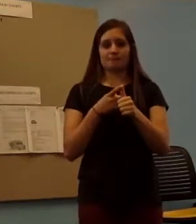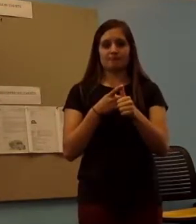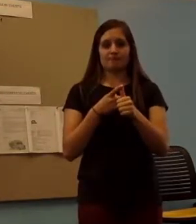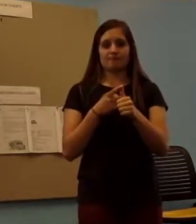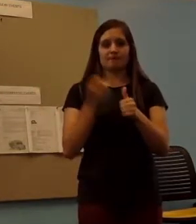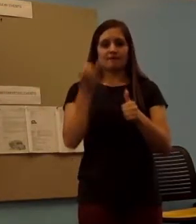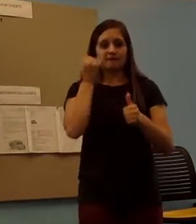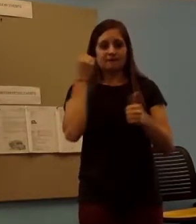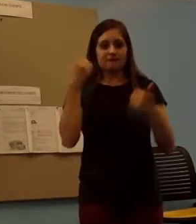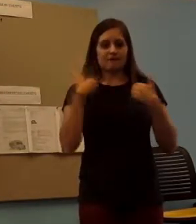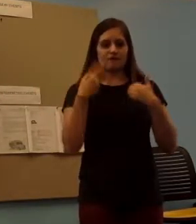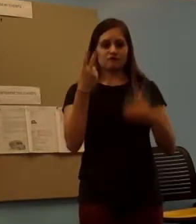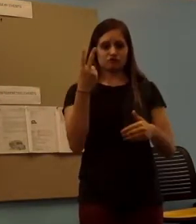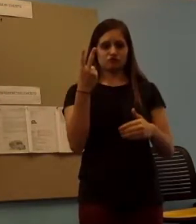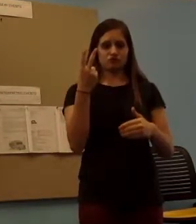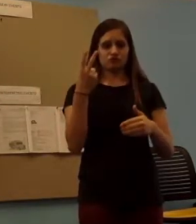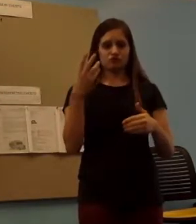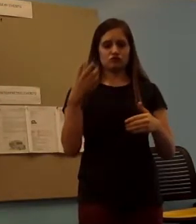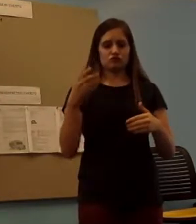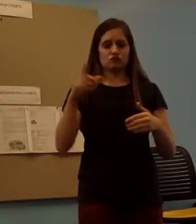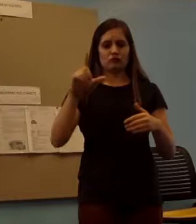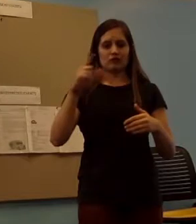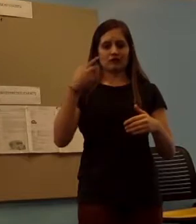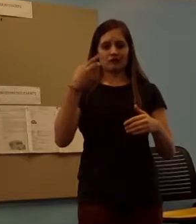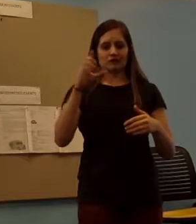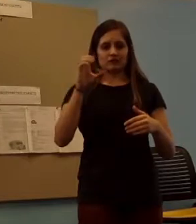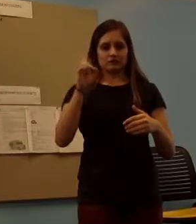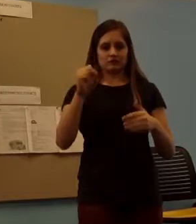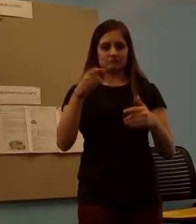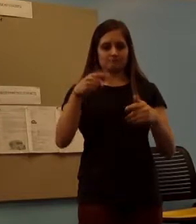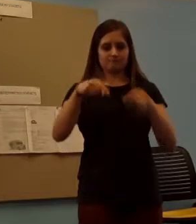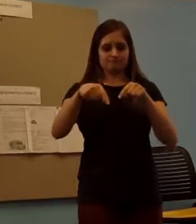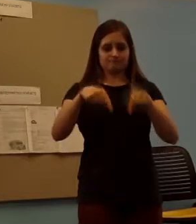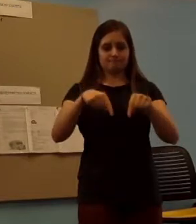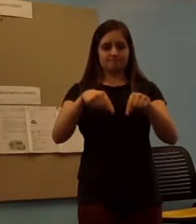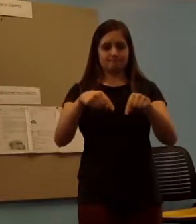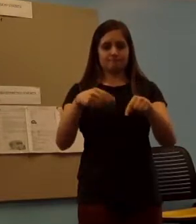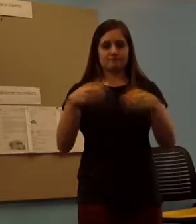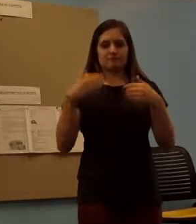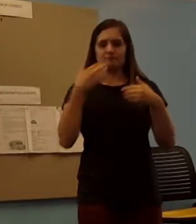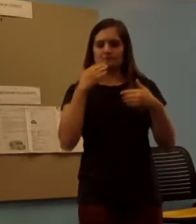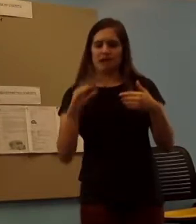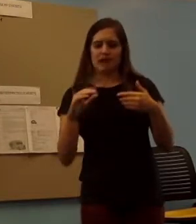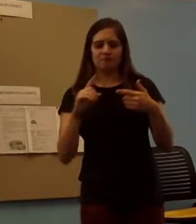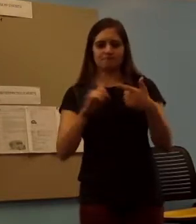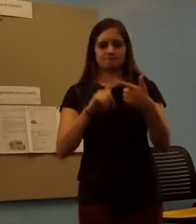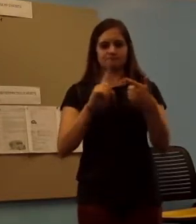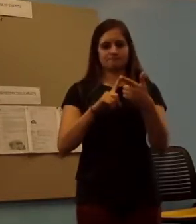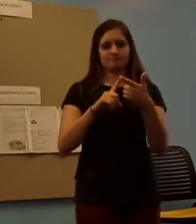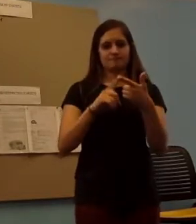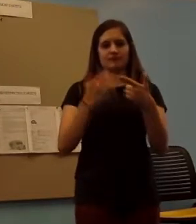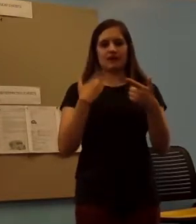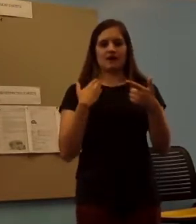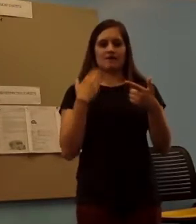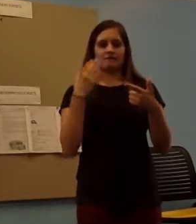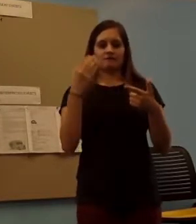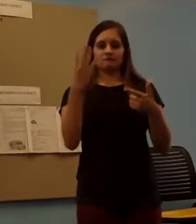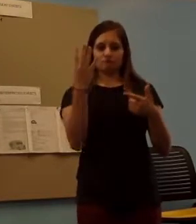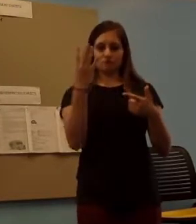The second being, whatever goes upon 4 legs or wings is a friend. 3, no animal shall